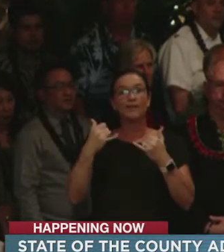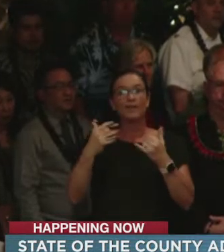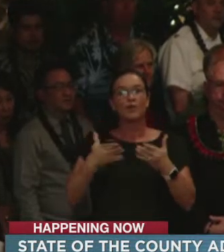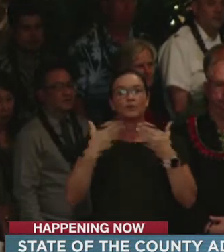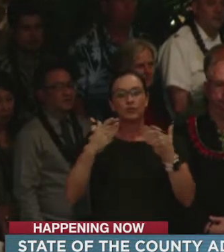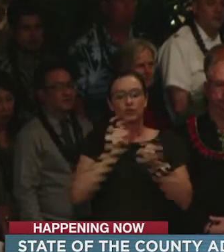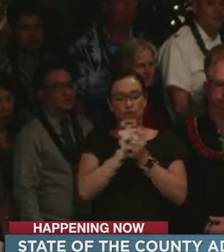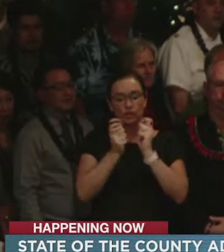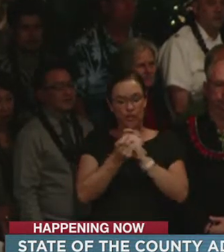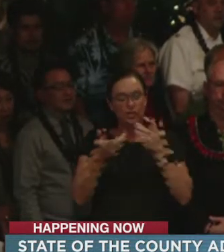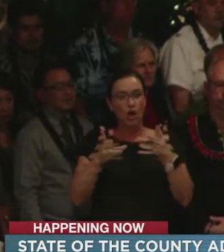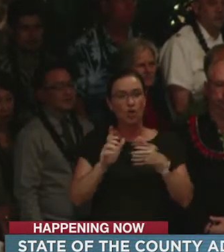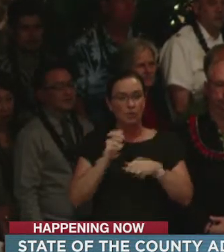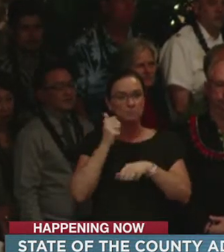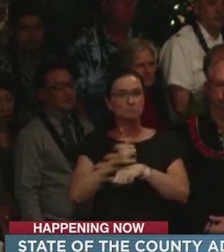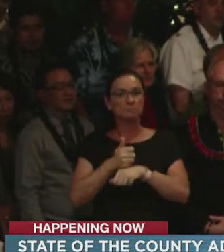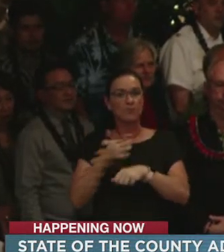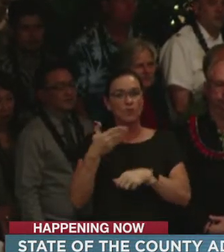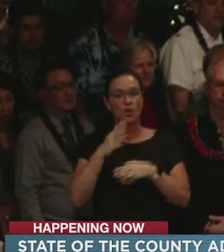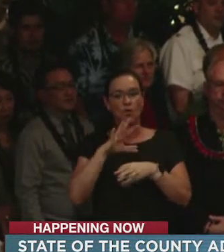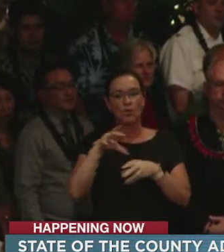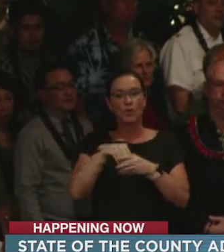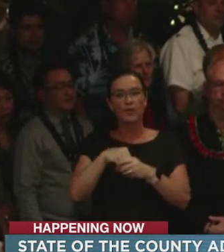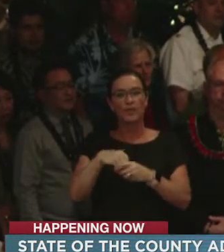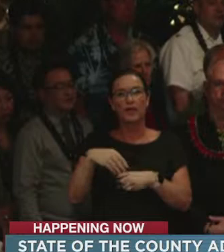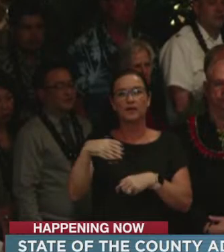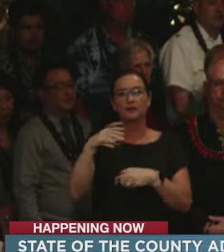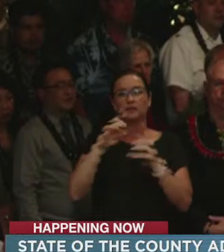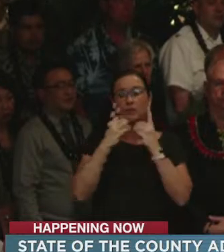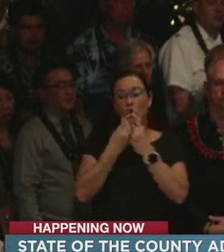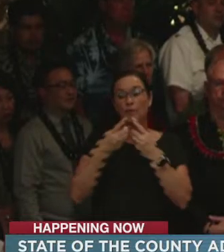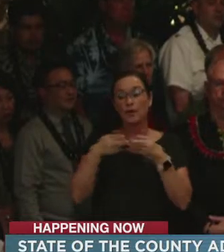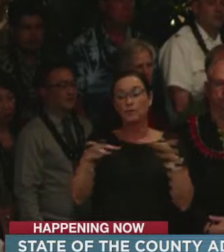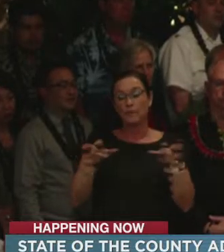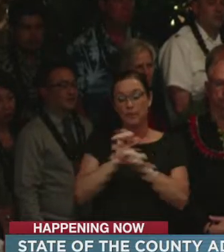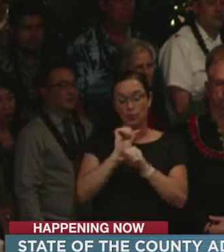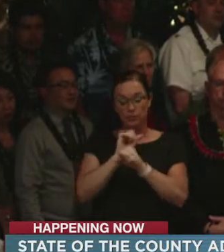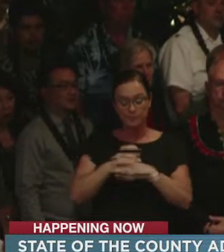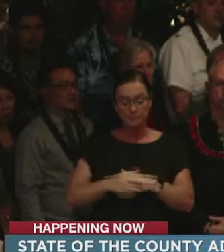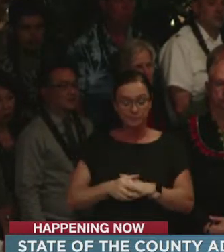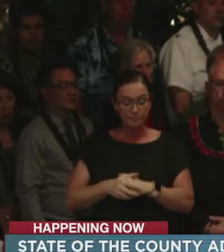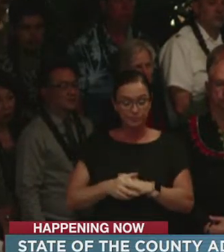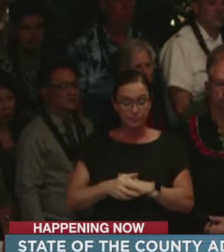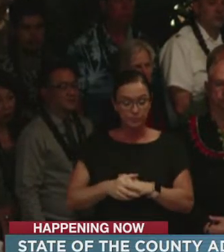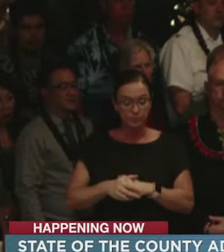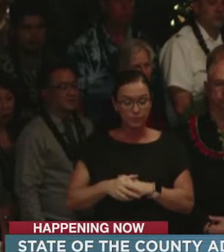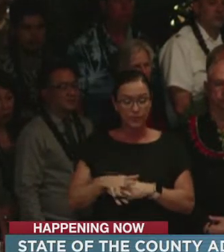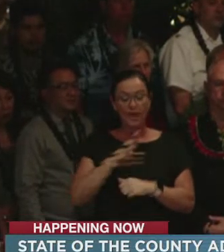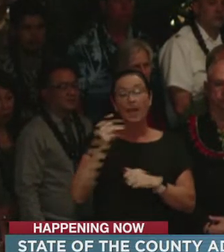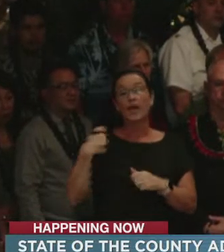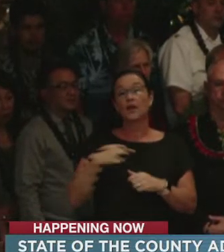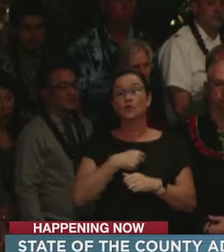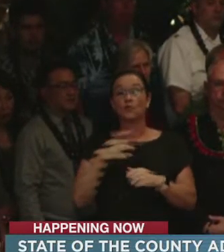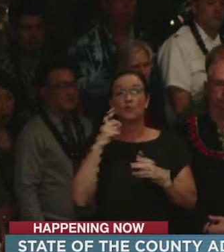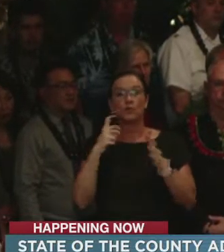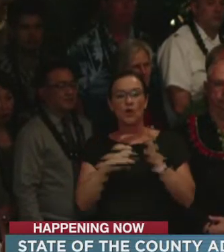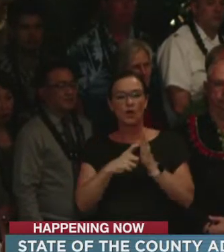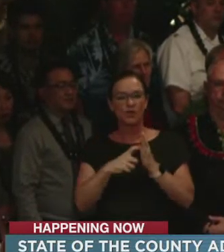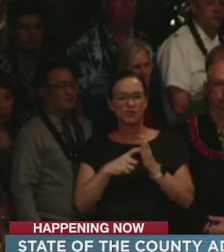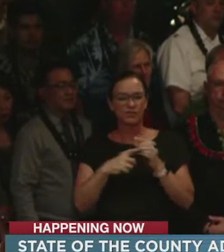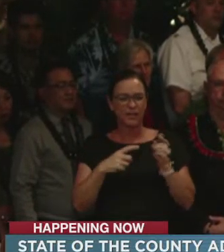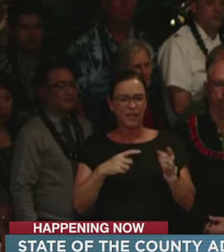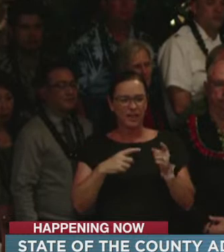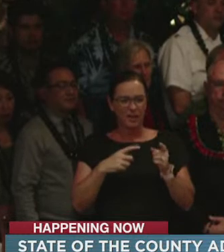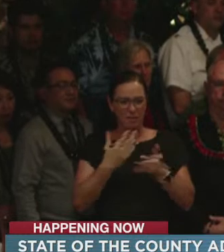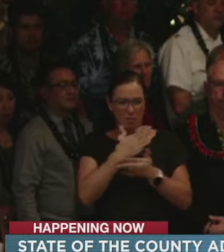implemented within the Department of Public Works. Additionally, our administration has identified unnecessary redundancies in the law